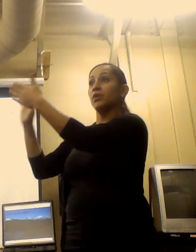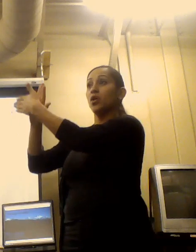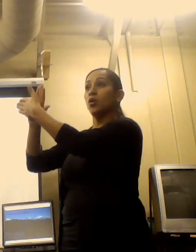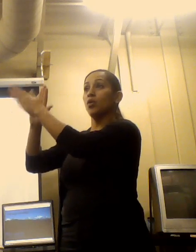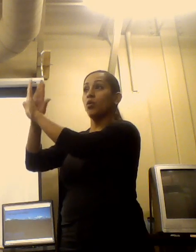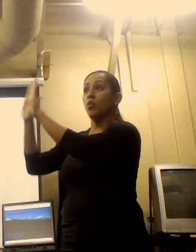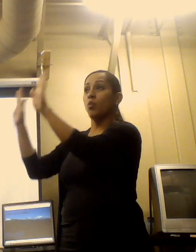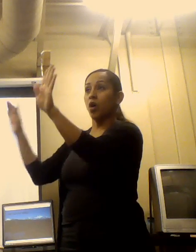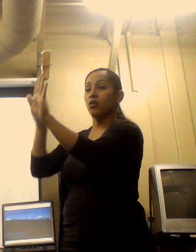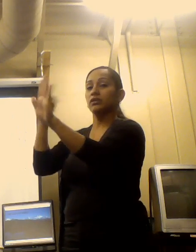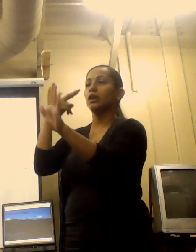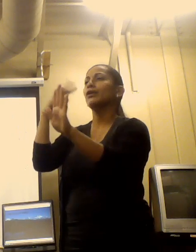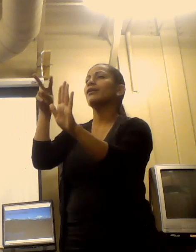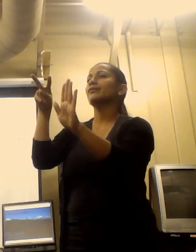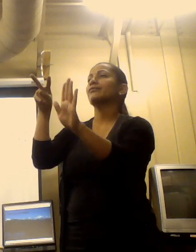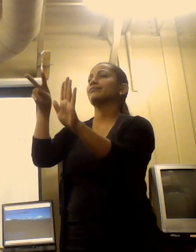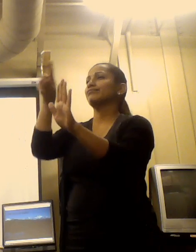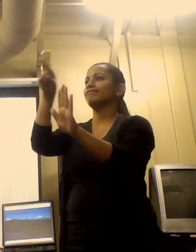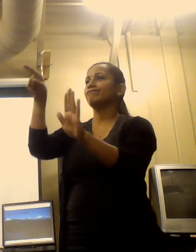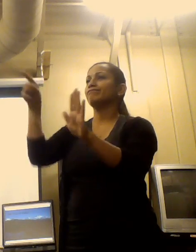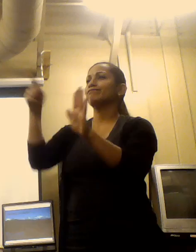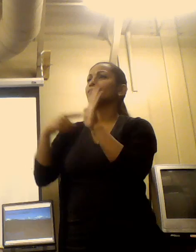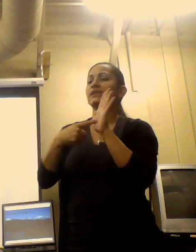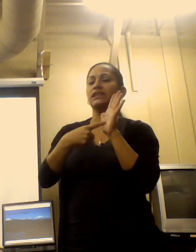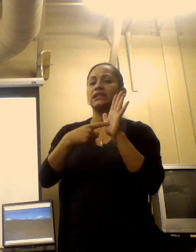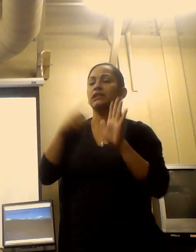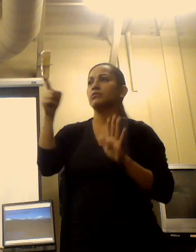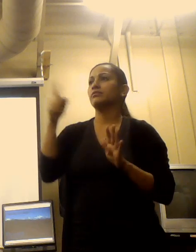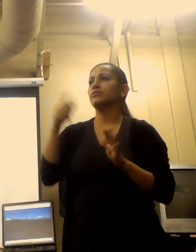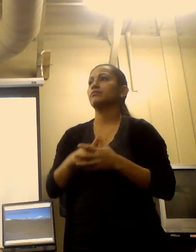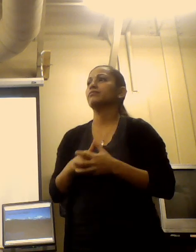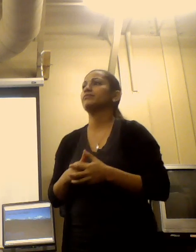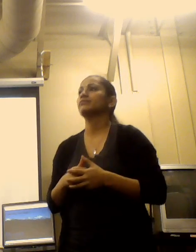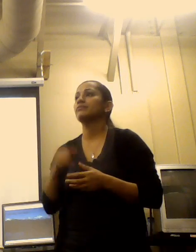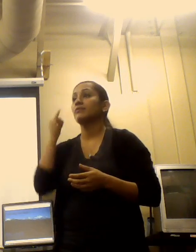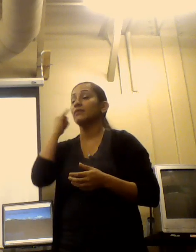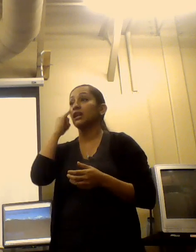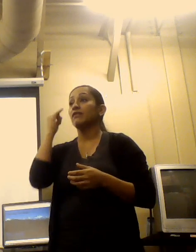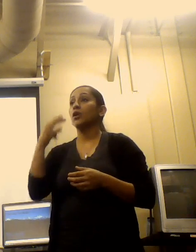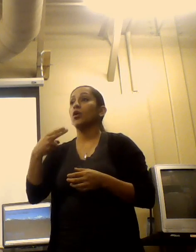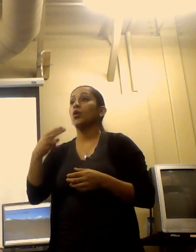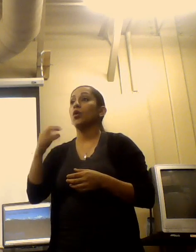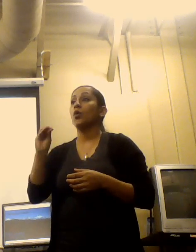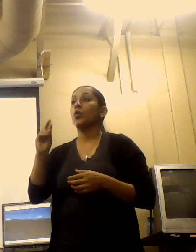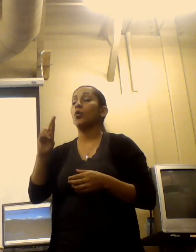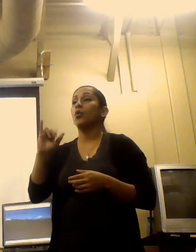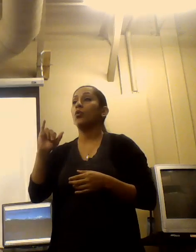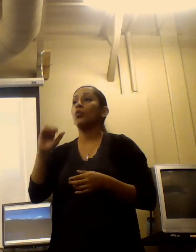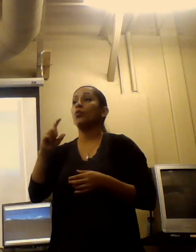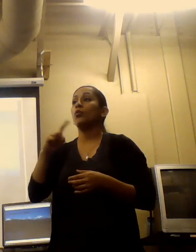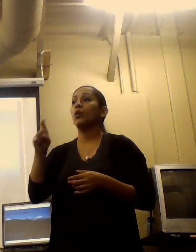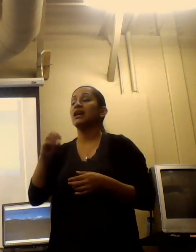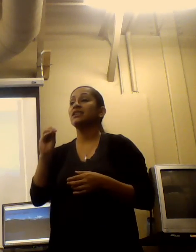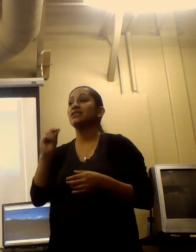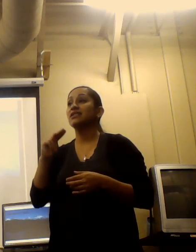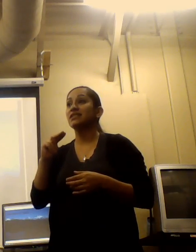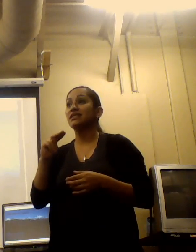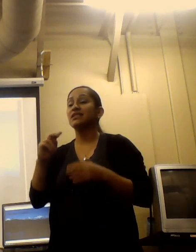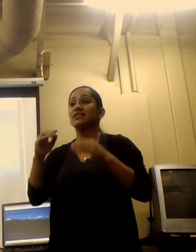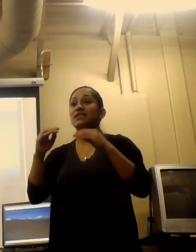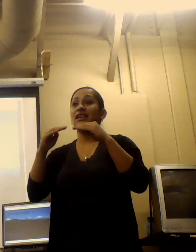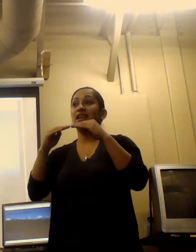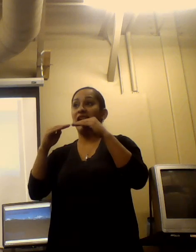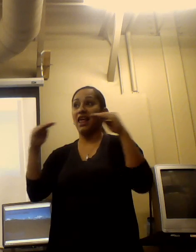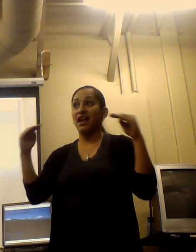Be aware of your horizon line. A horizon line straight in the middle of your picture is usually not nearly as exciting as a